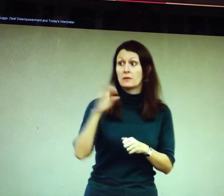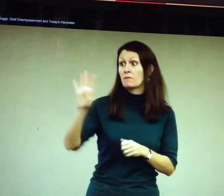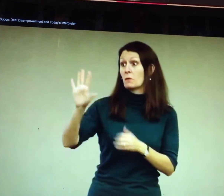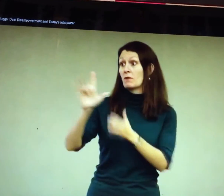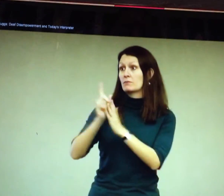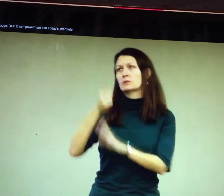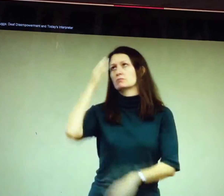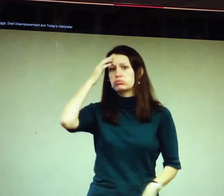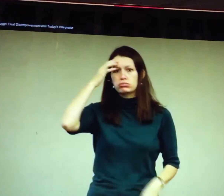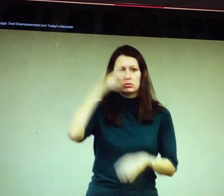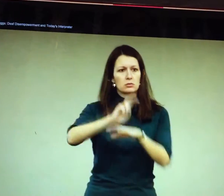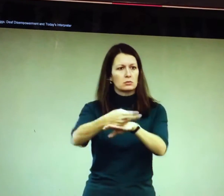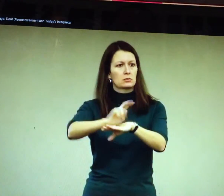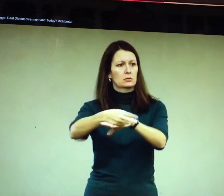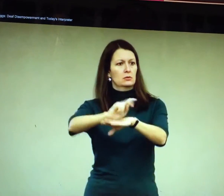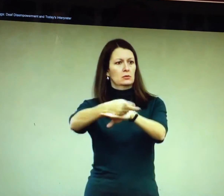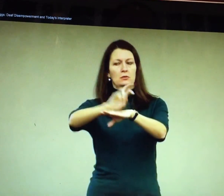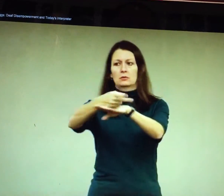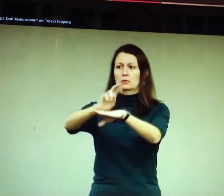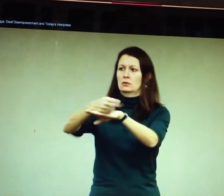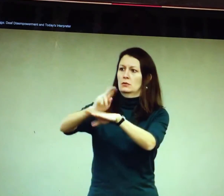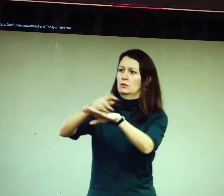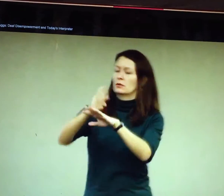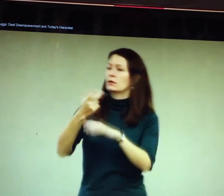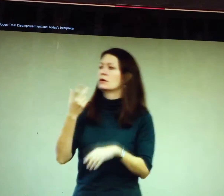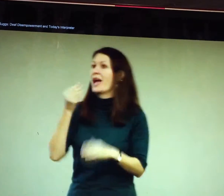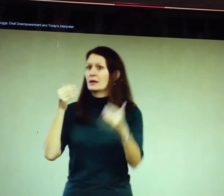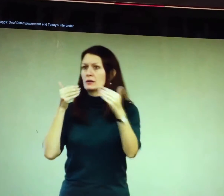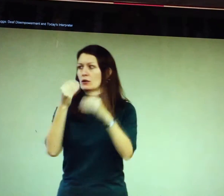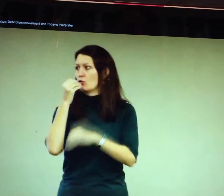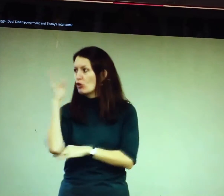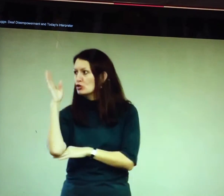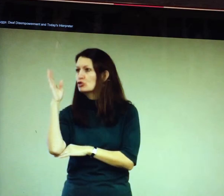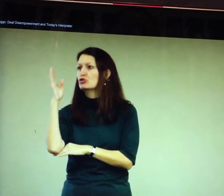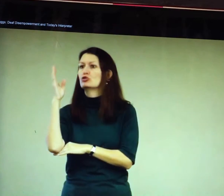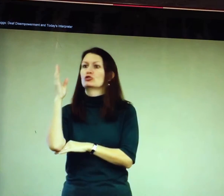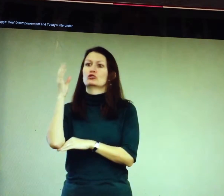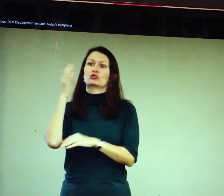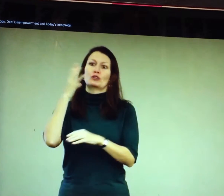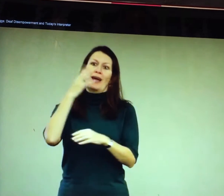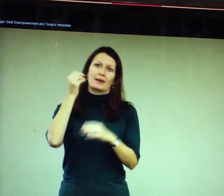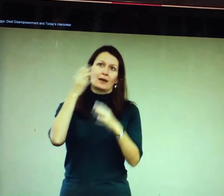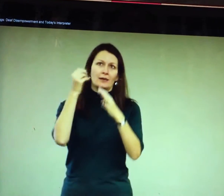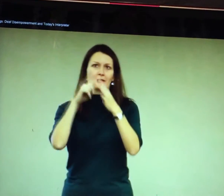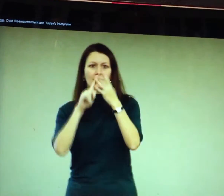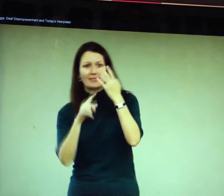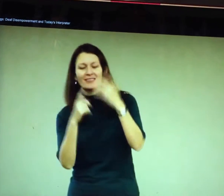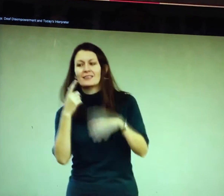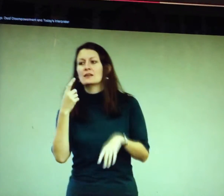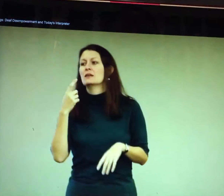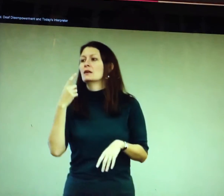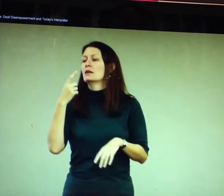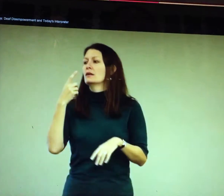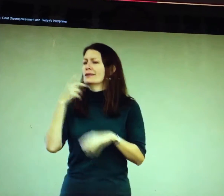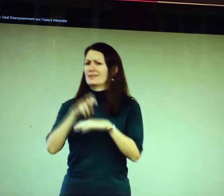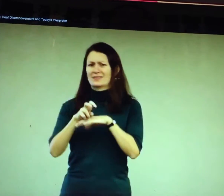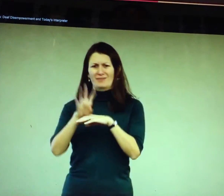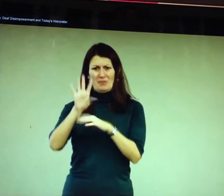well, obviously. And I had another son with me as well who was just completely restless, waiting for so long for the